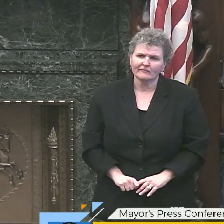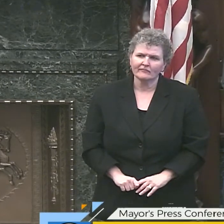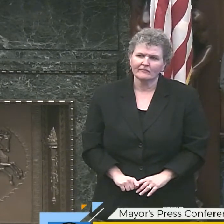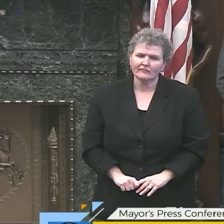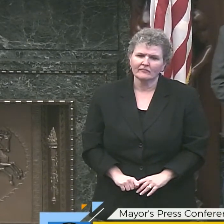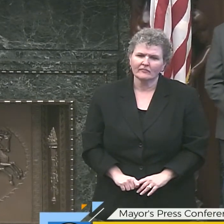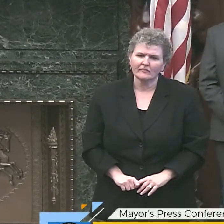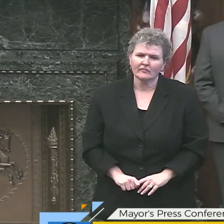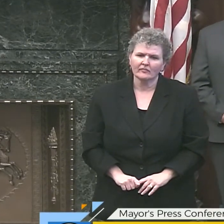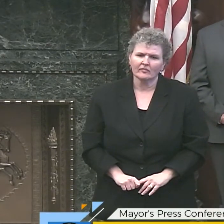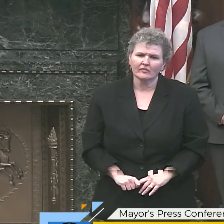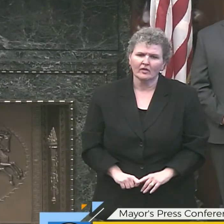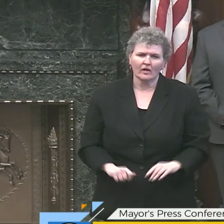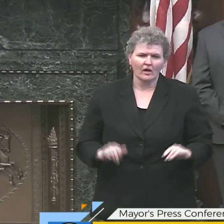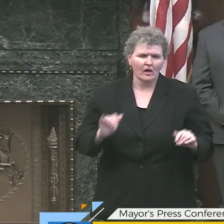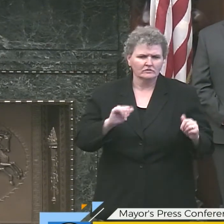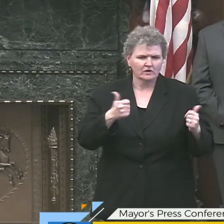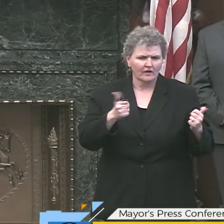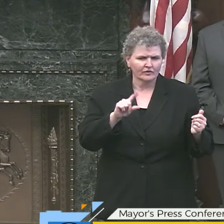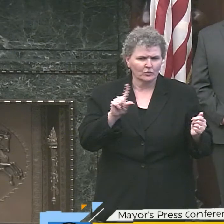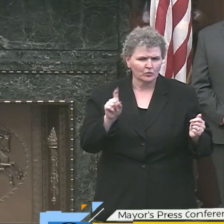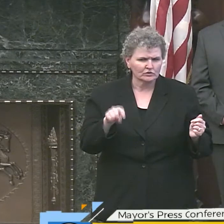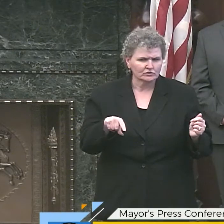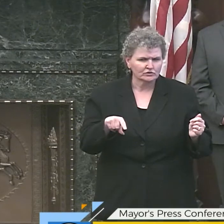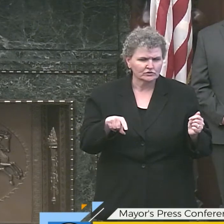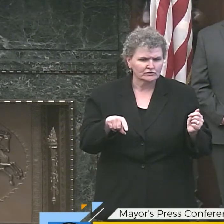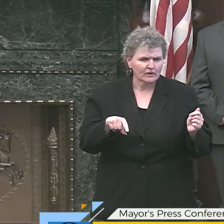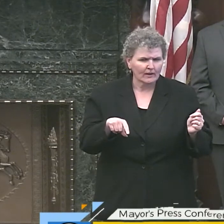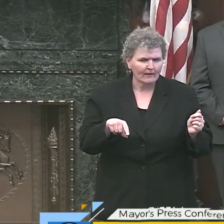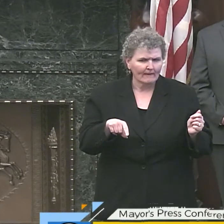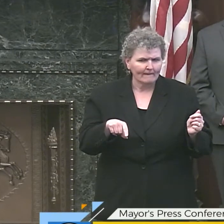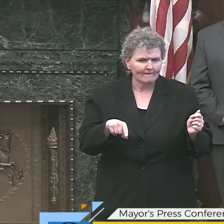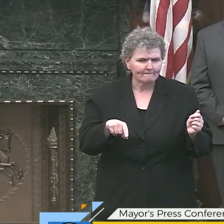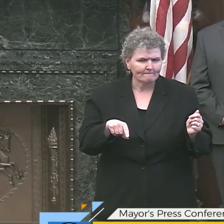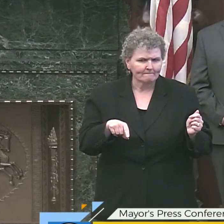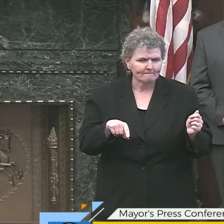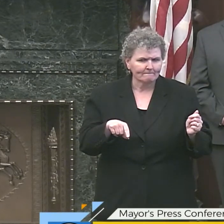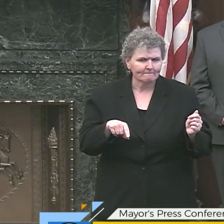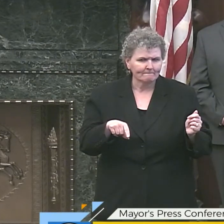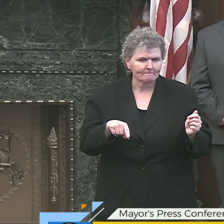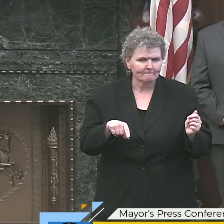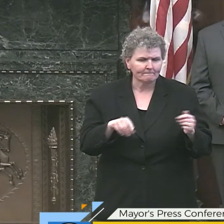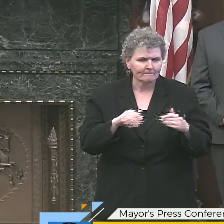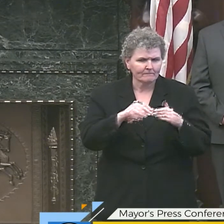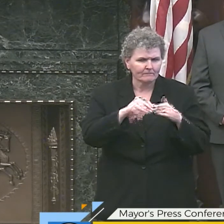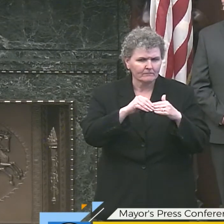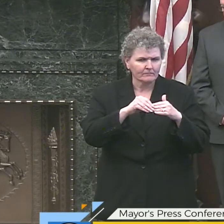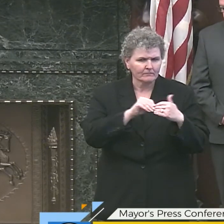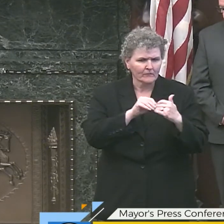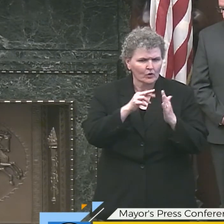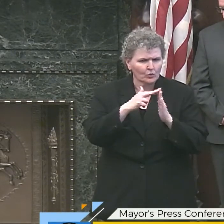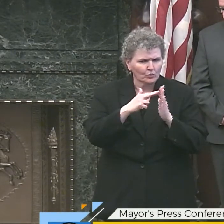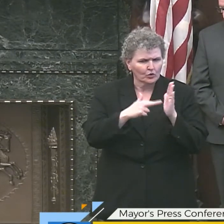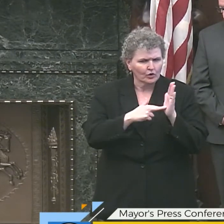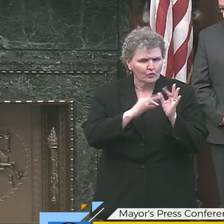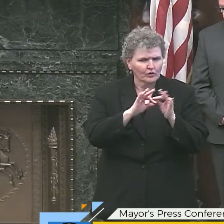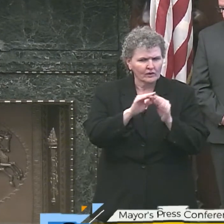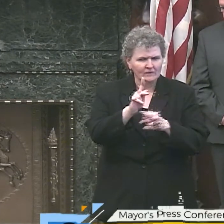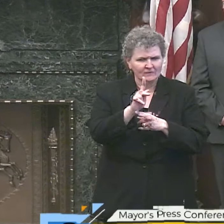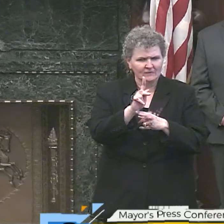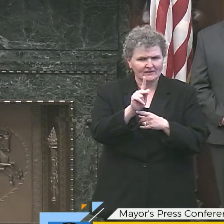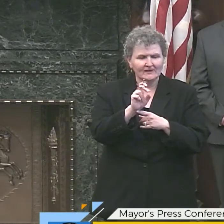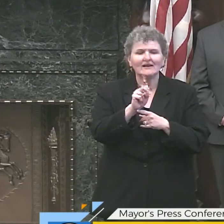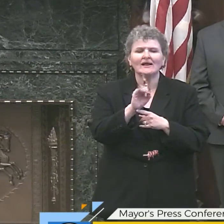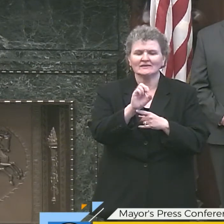I wouldn't necessarily say this is flouting the rules. We have a significant issue in Kensington, not